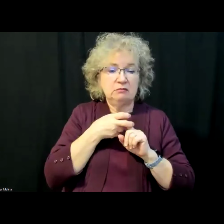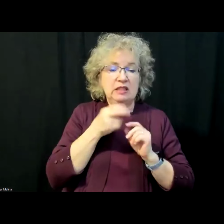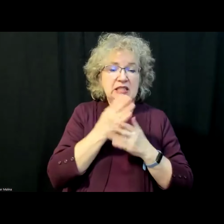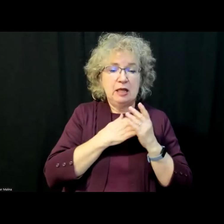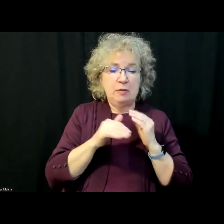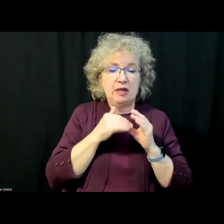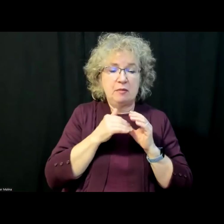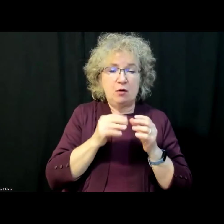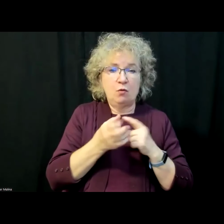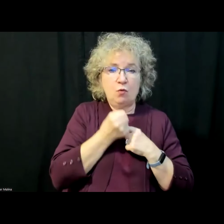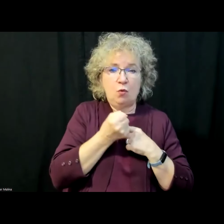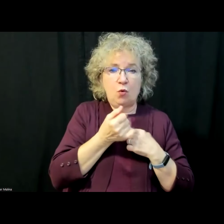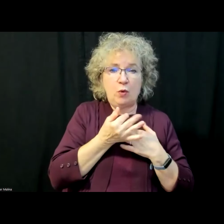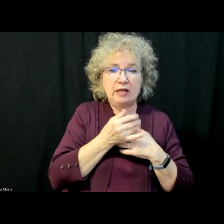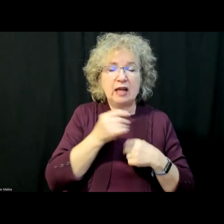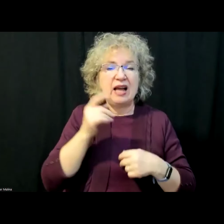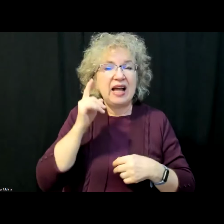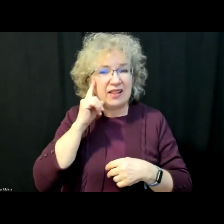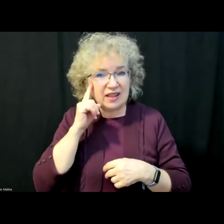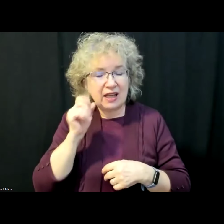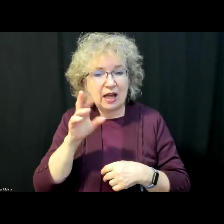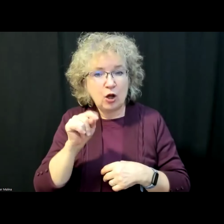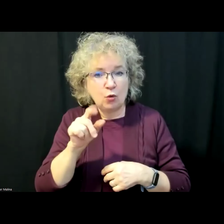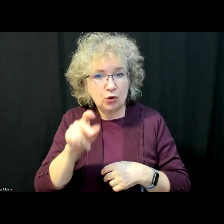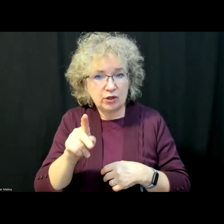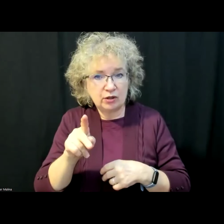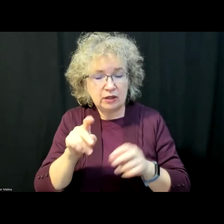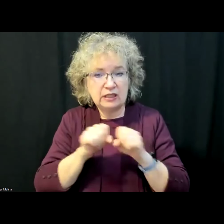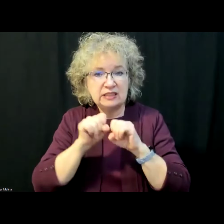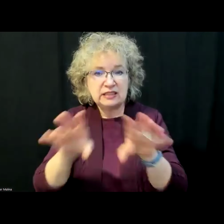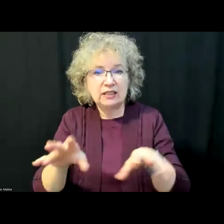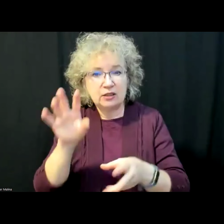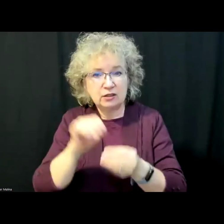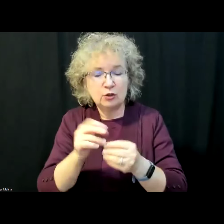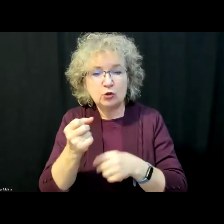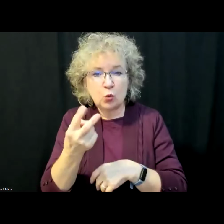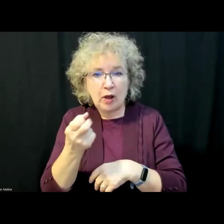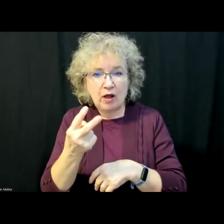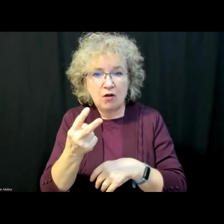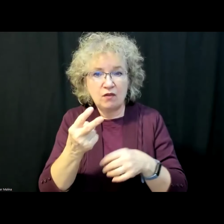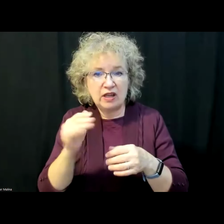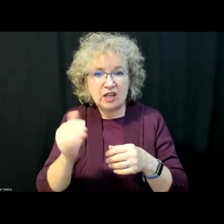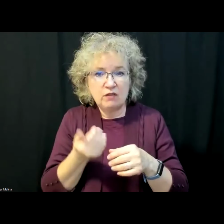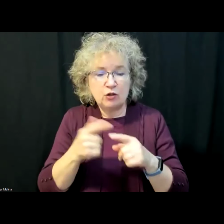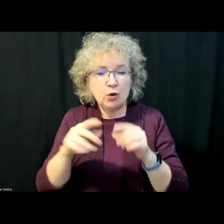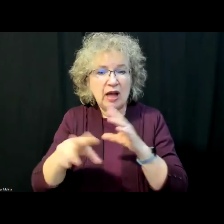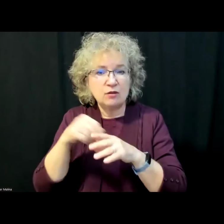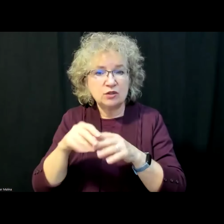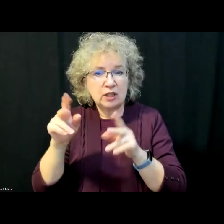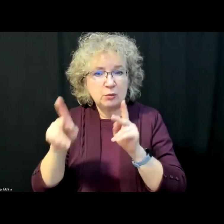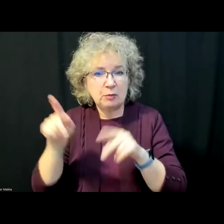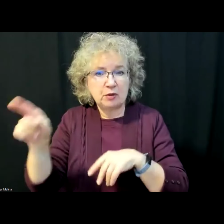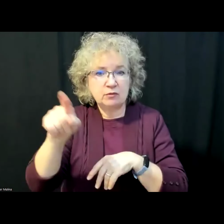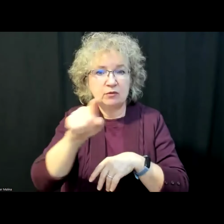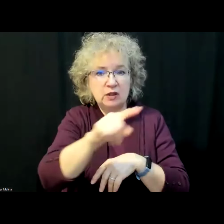Outlook sent 12 individual invitations to external parties. And so all 12 got